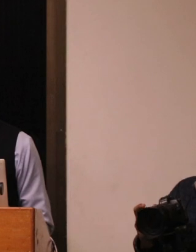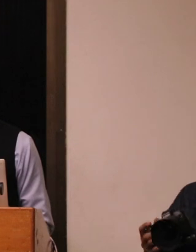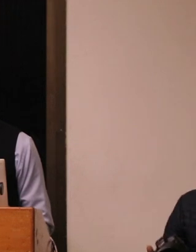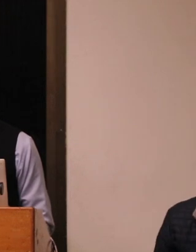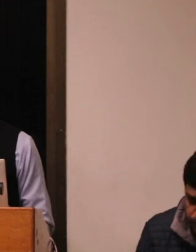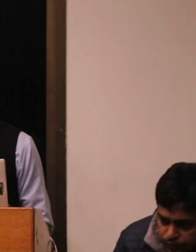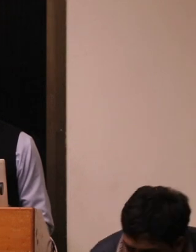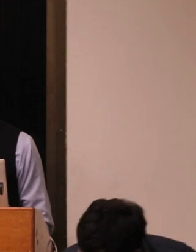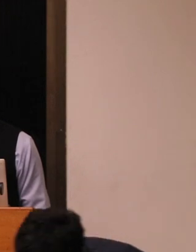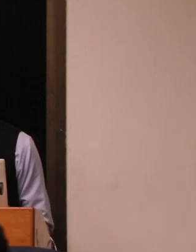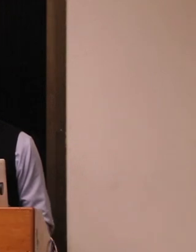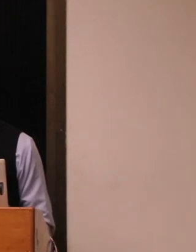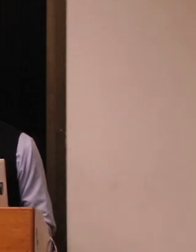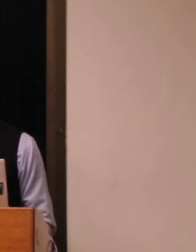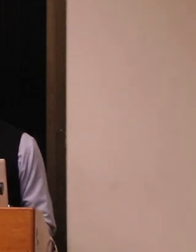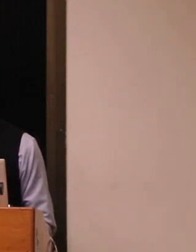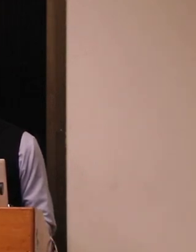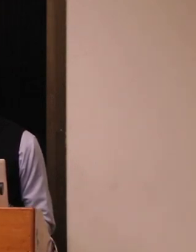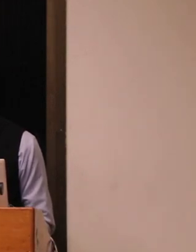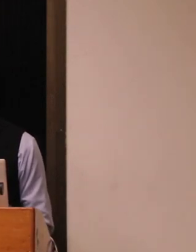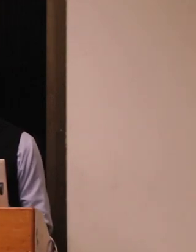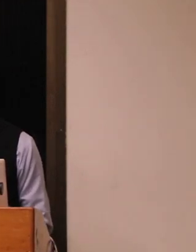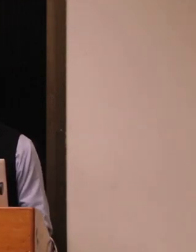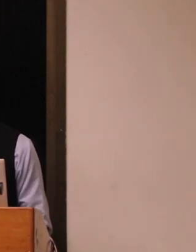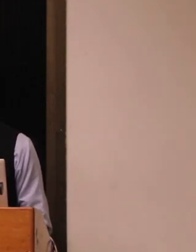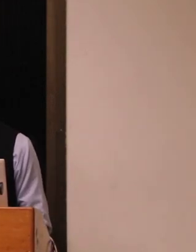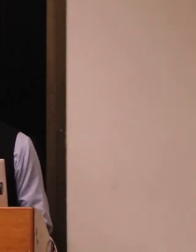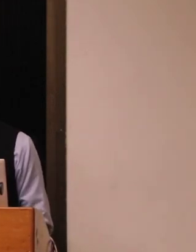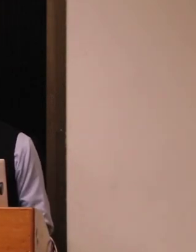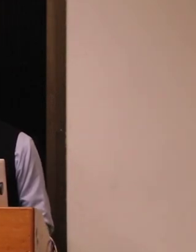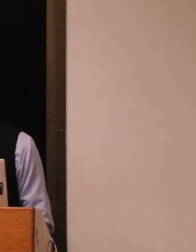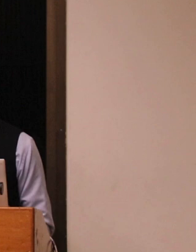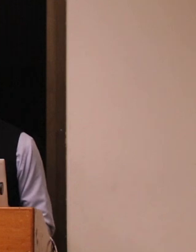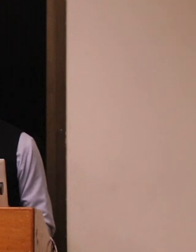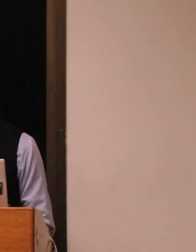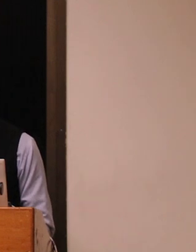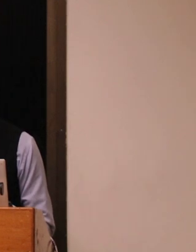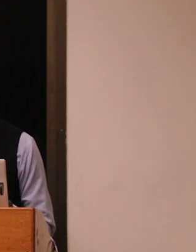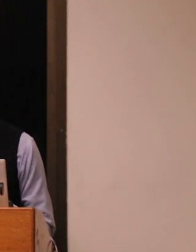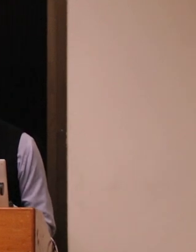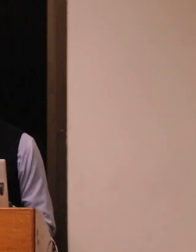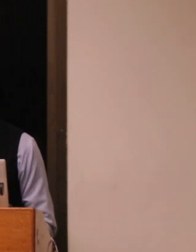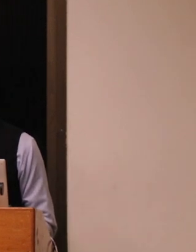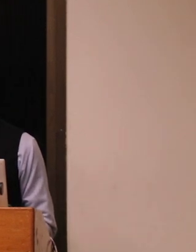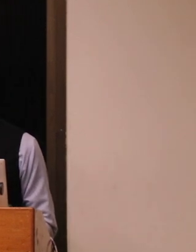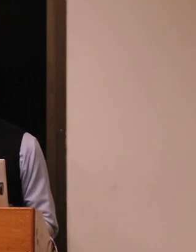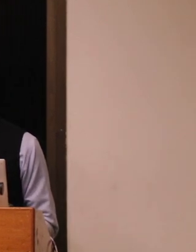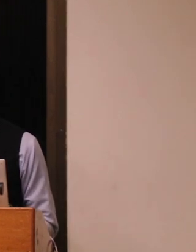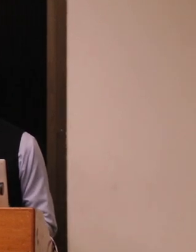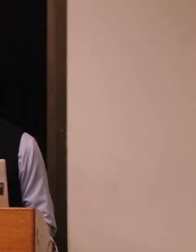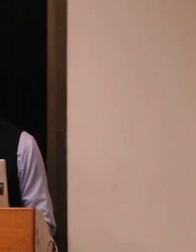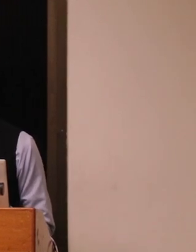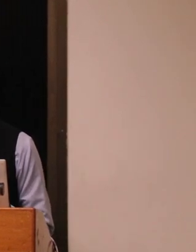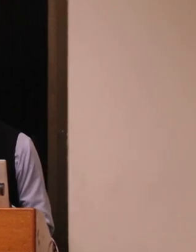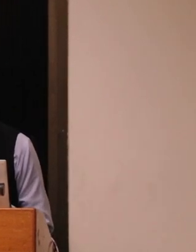Green Mandate, we had 7 sessions with prominent speakers delivering talk on issues such as climate financing, wildlife